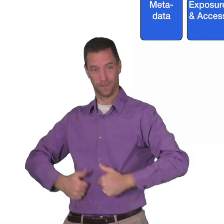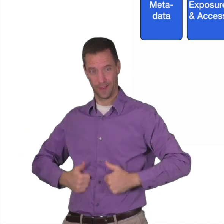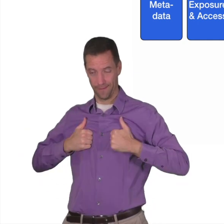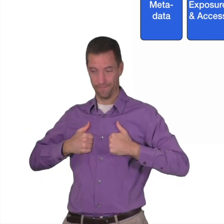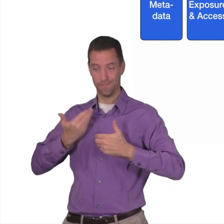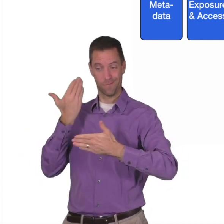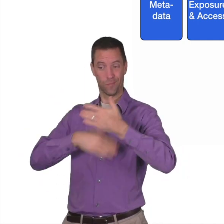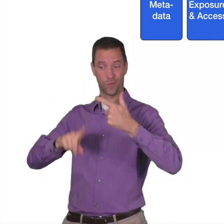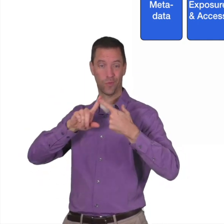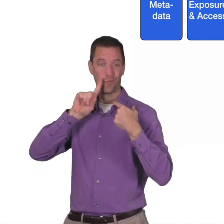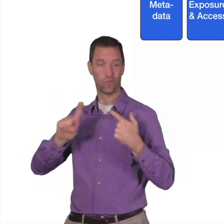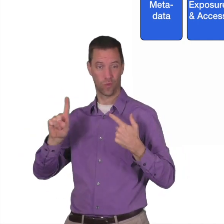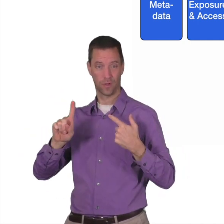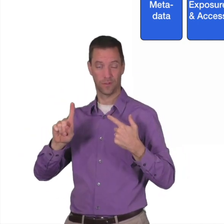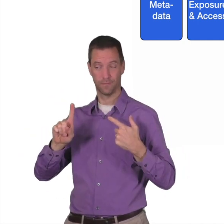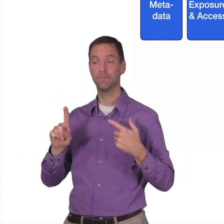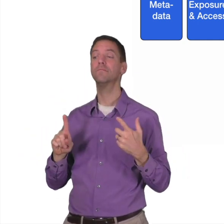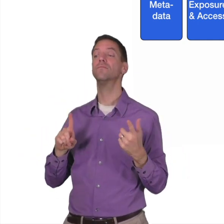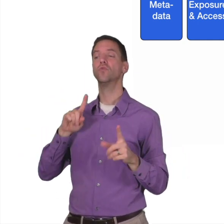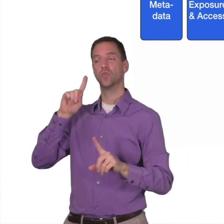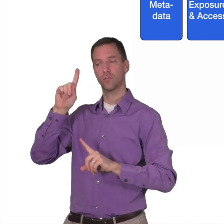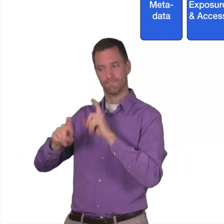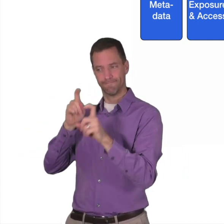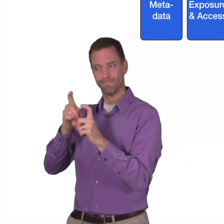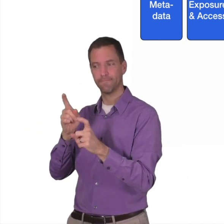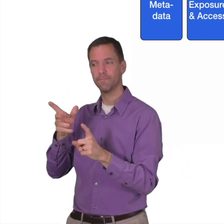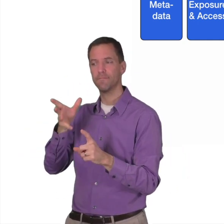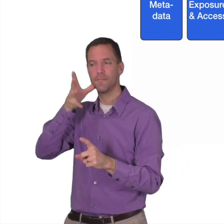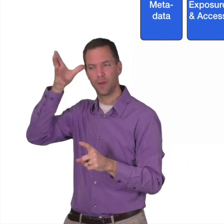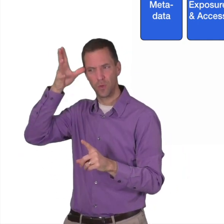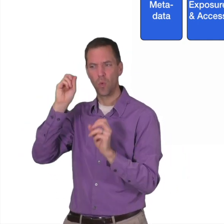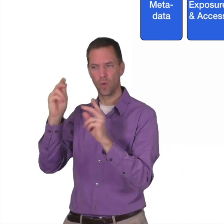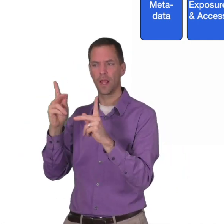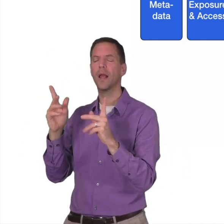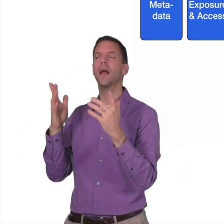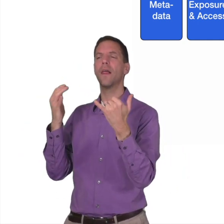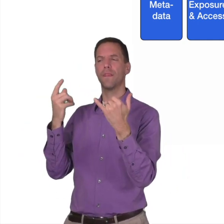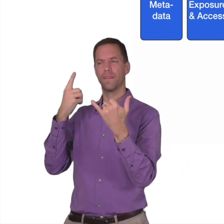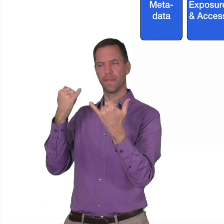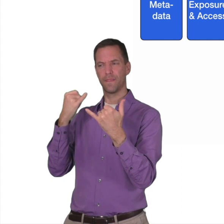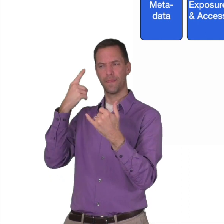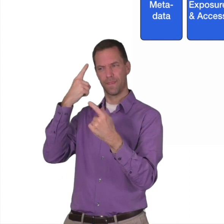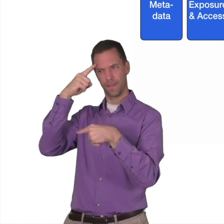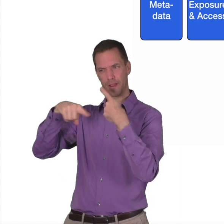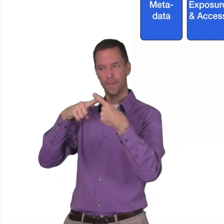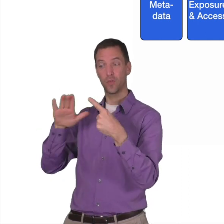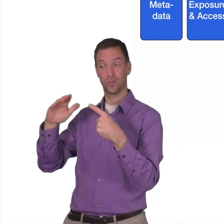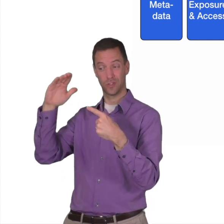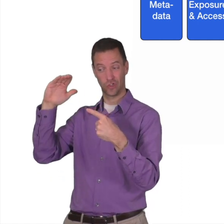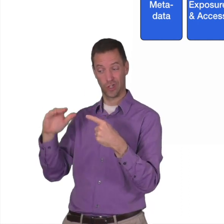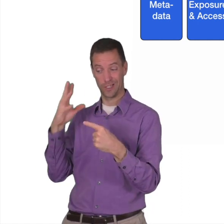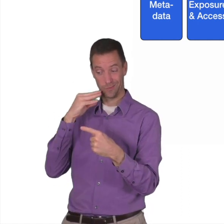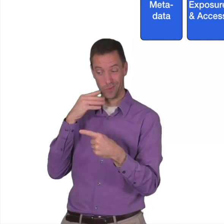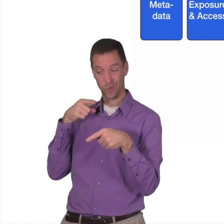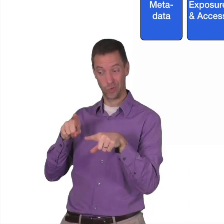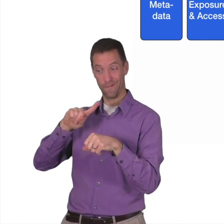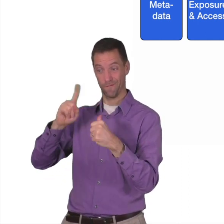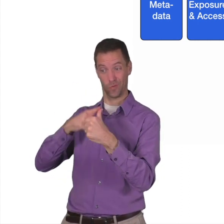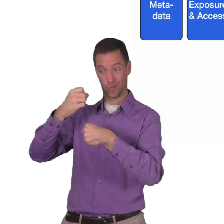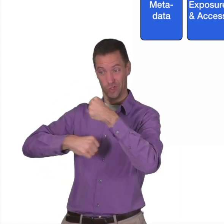And it begins by just focusing on the first year of life, from birth to 12 months. You ask the parents, okay, think about your child's